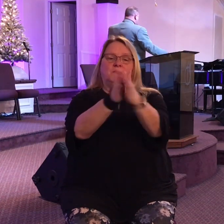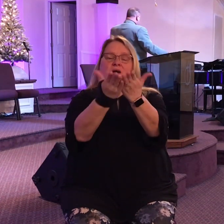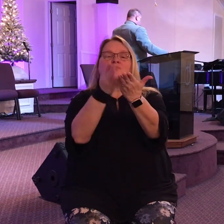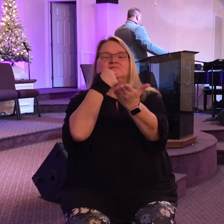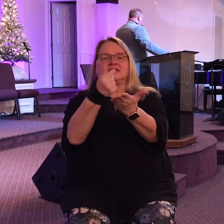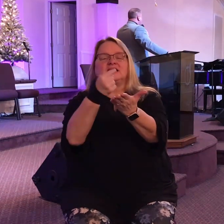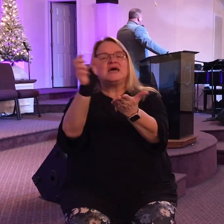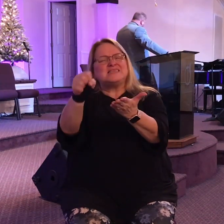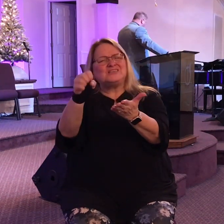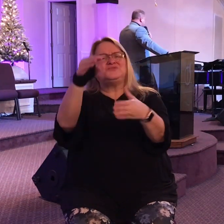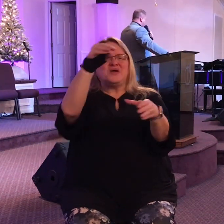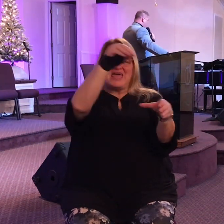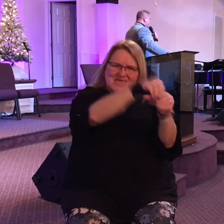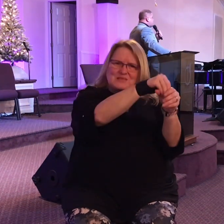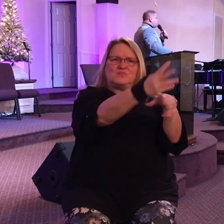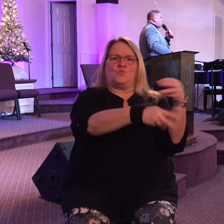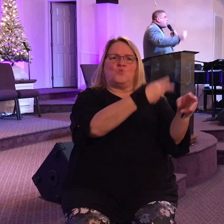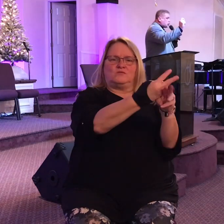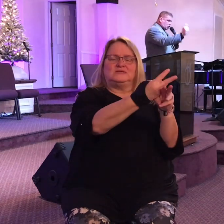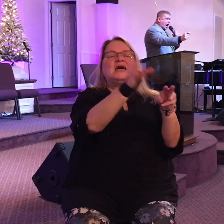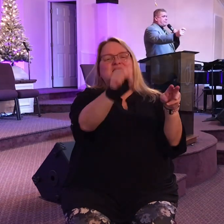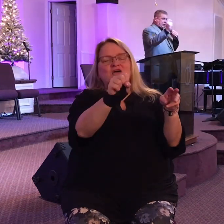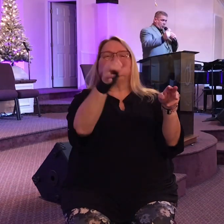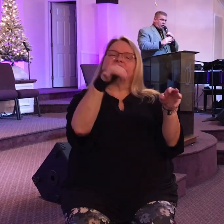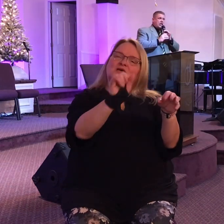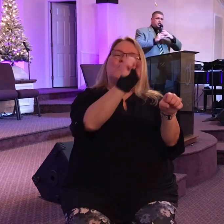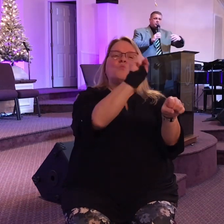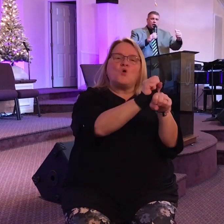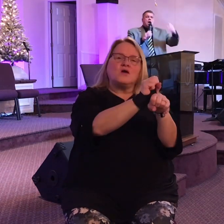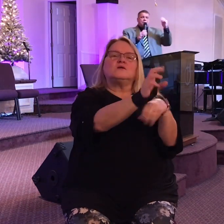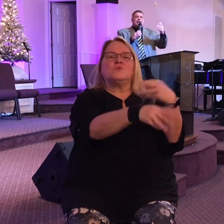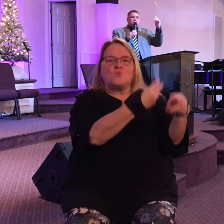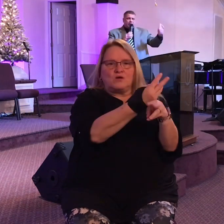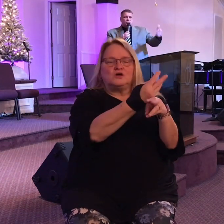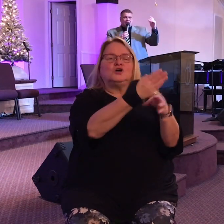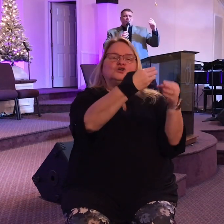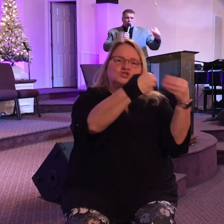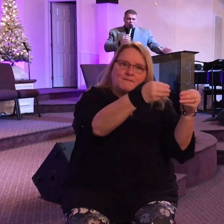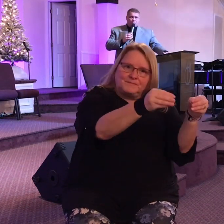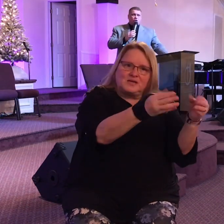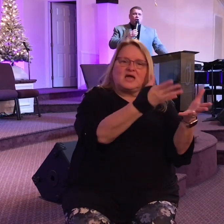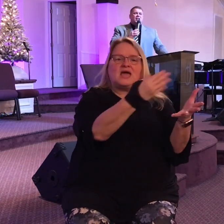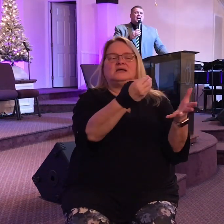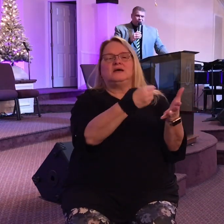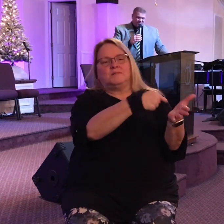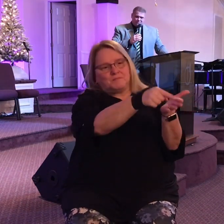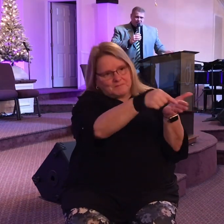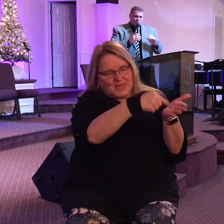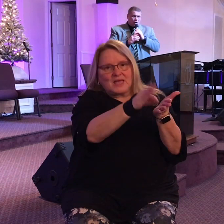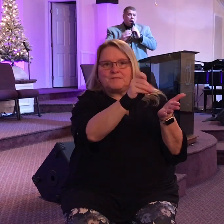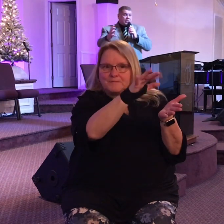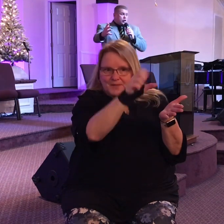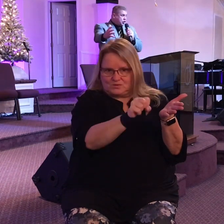of the world. Yes, you still work in the world. Yes, you still shop in the world. Yes, you still pay bills in the world, but you're not of